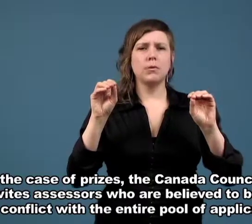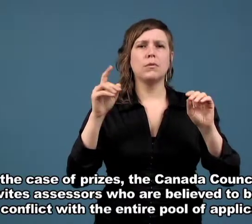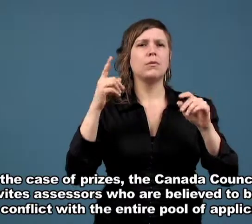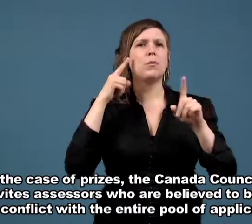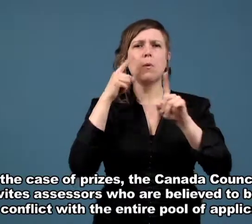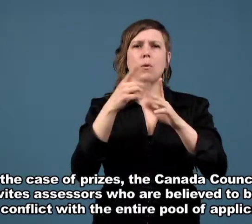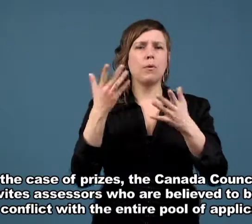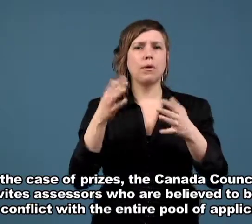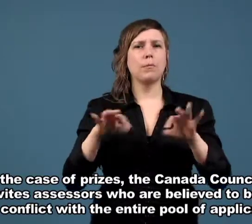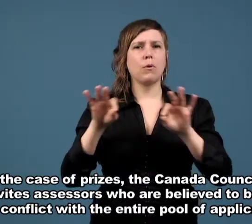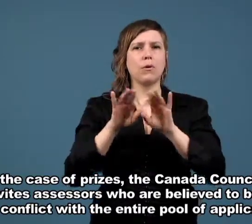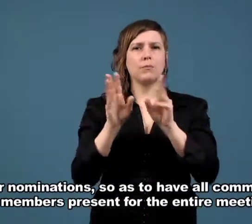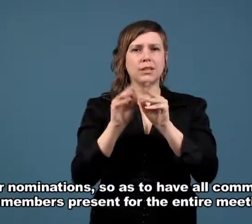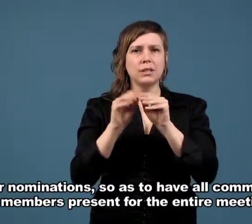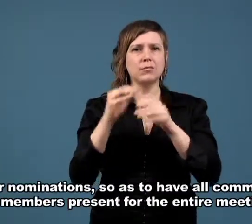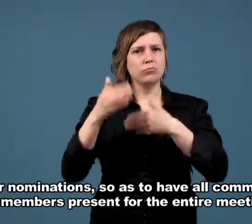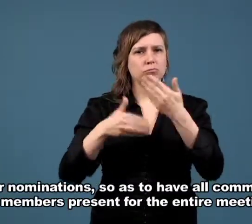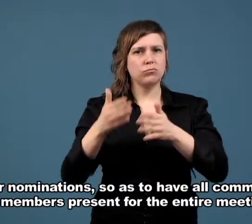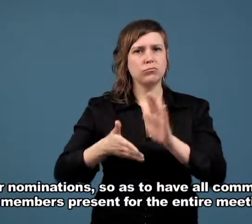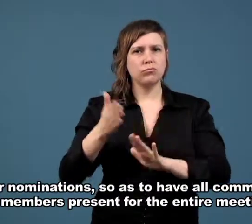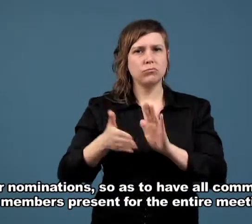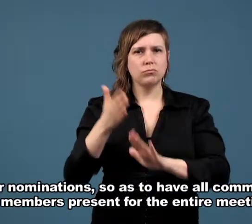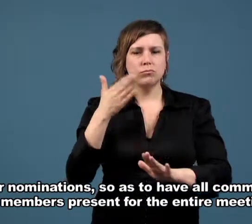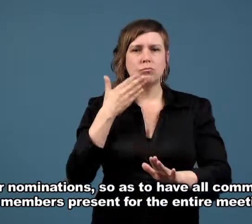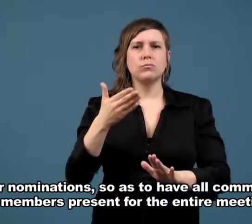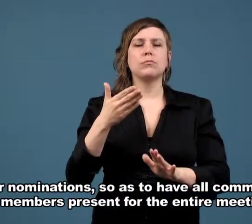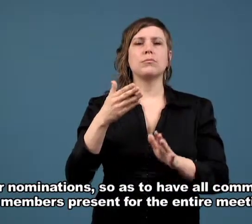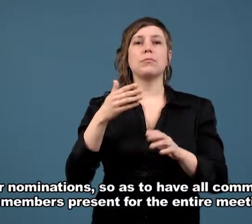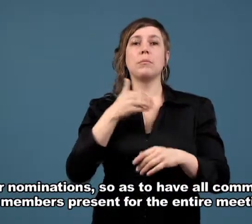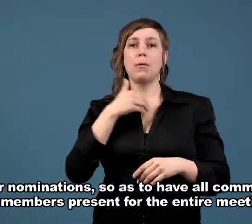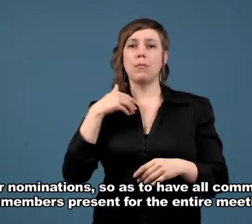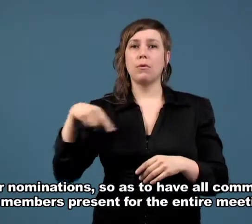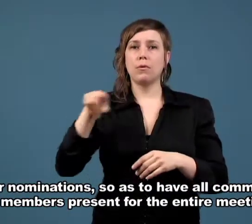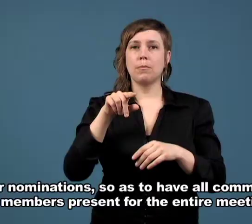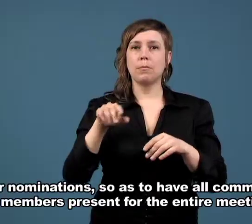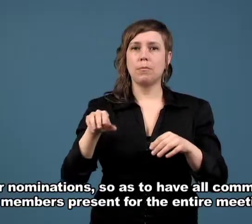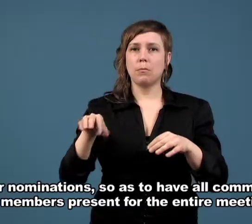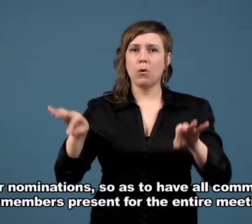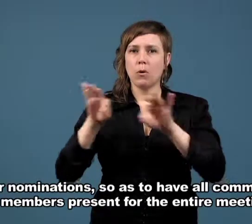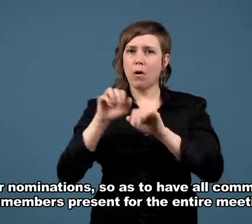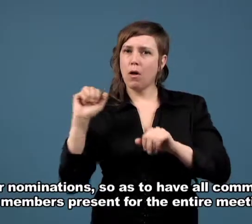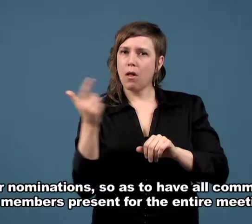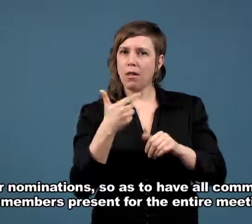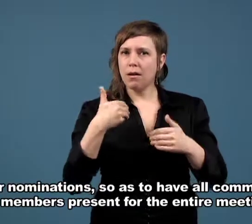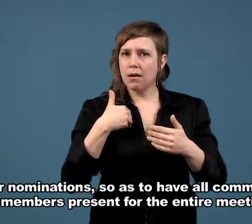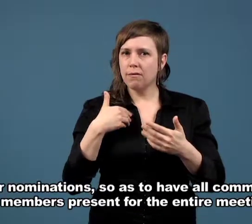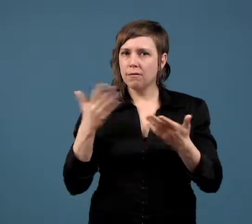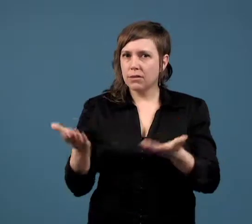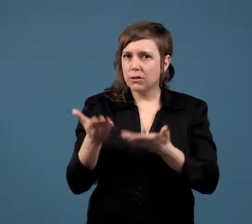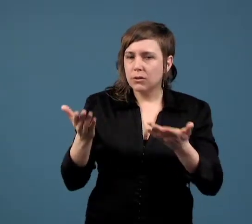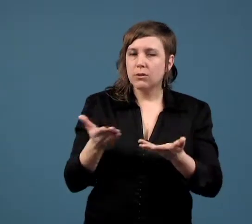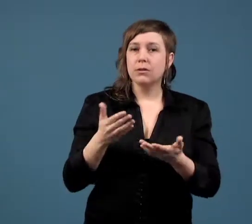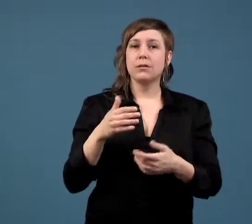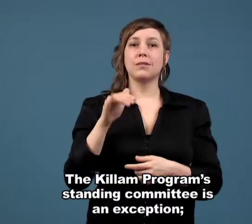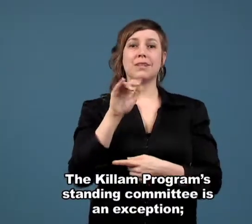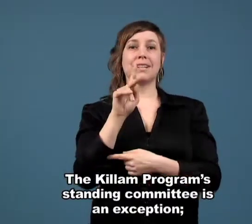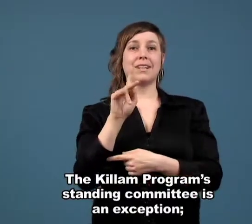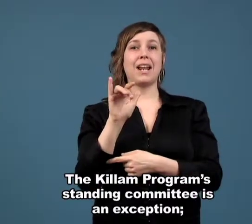conflict with the entire pool of applications or nominations, so as to have all committee members present for the entire meeting.